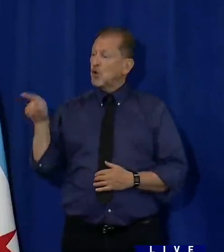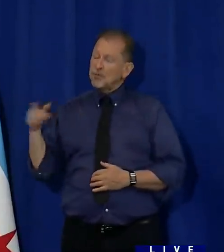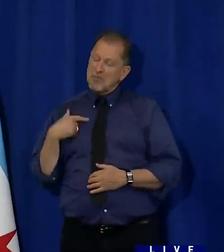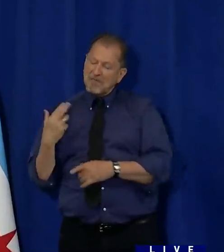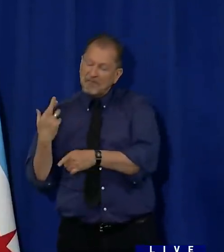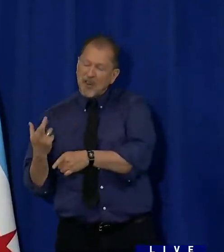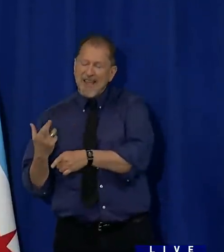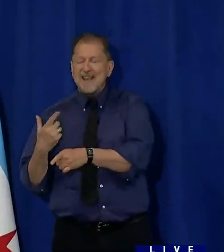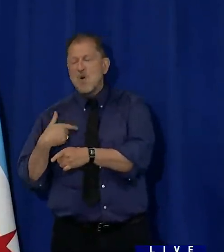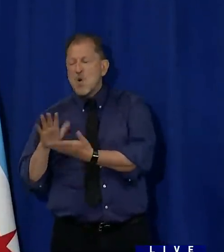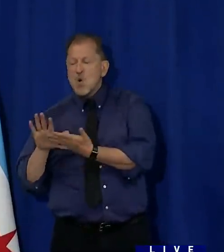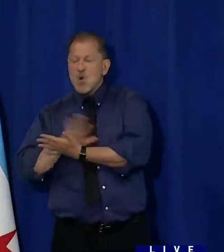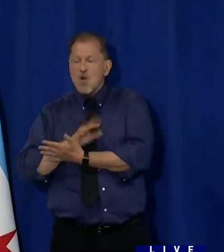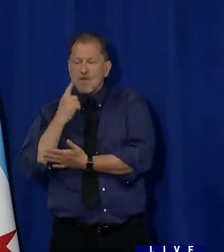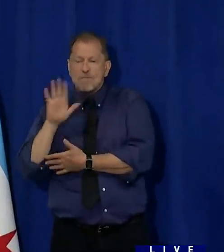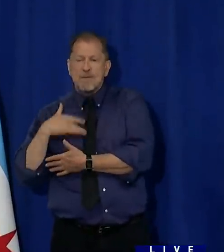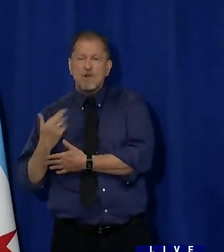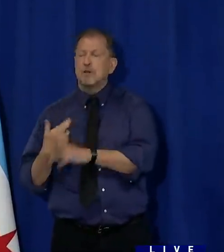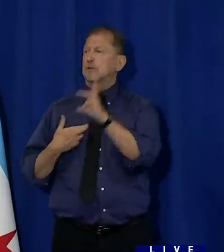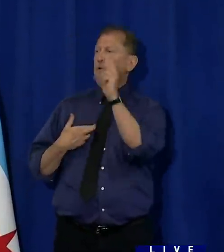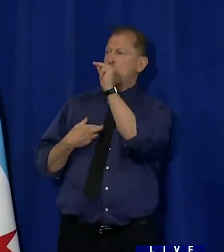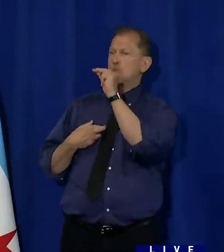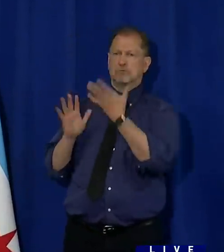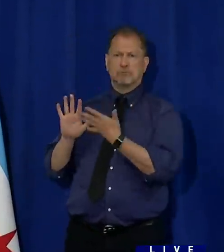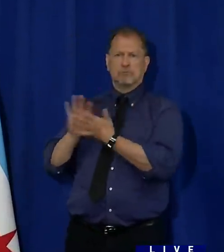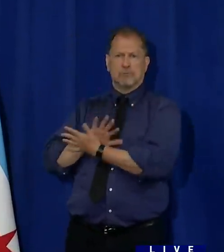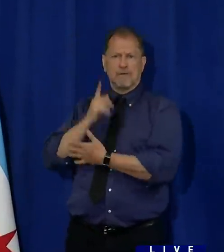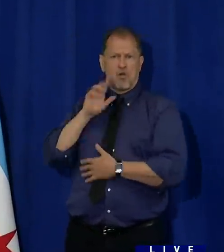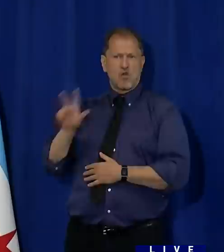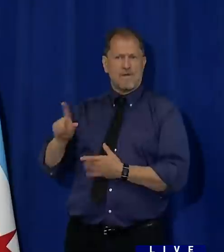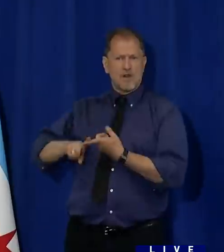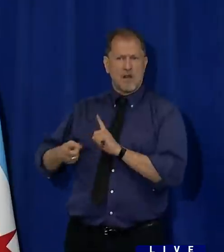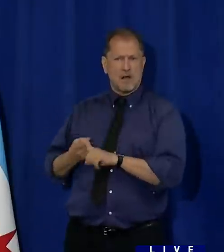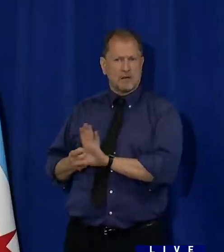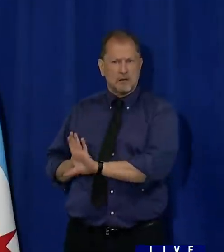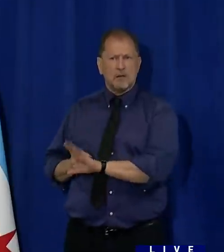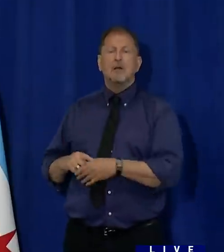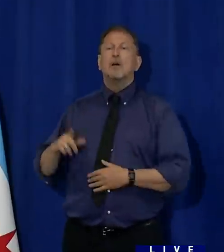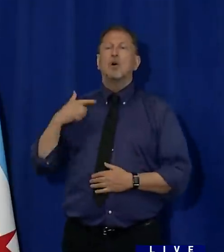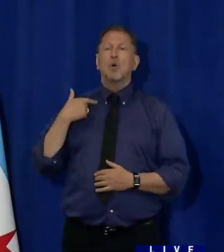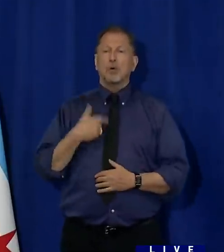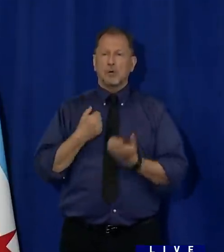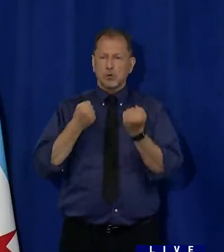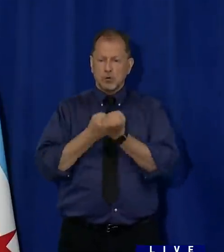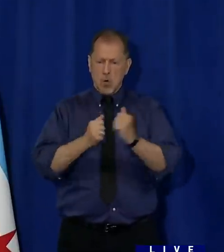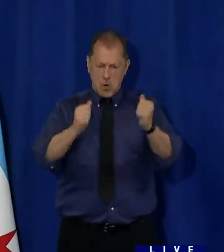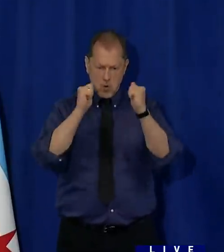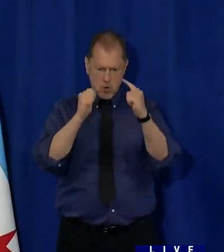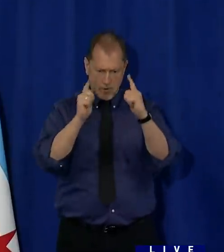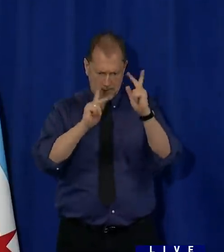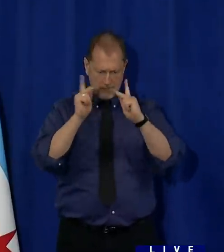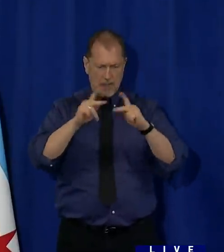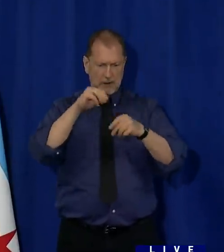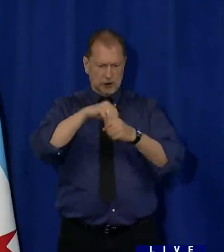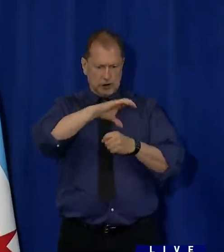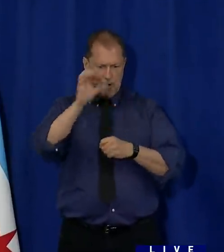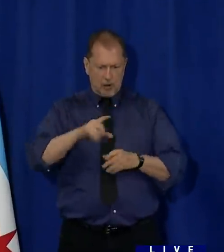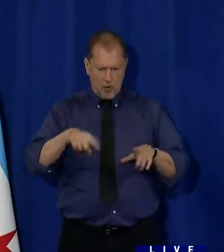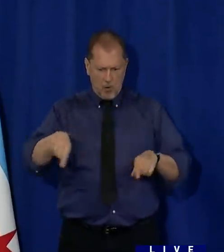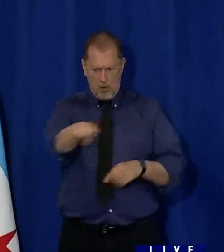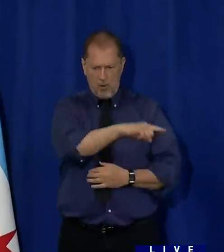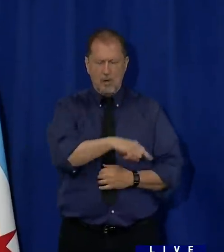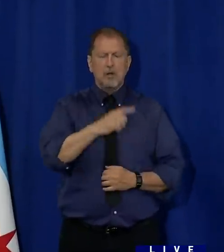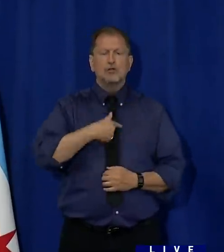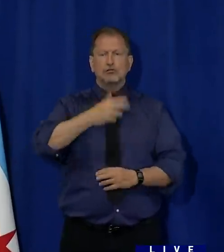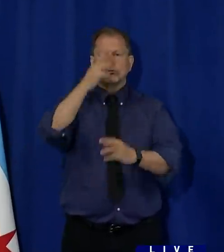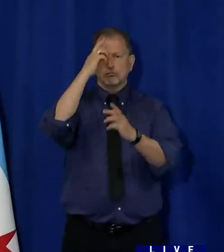Our integrity to the residents of Chicago is our number one, two,